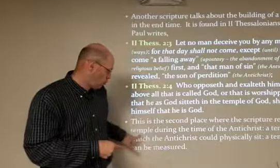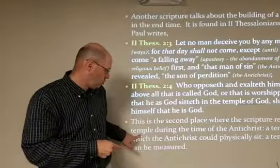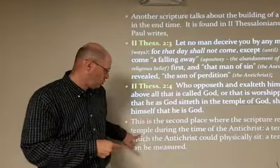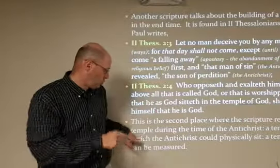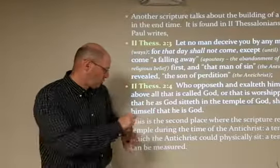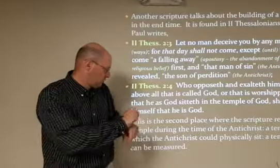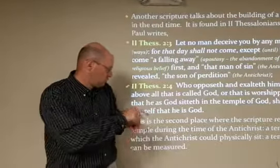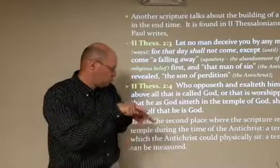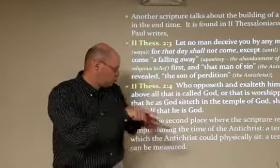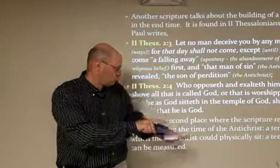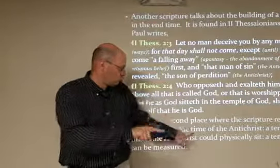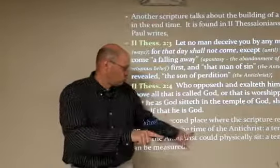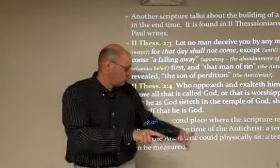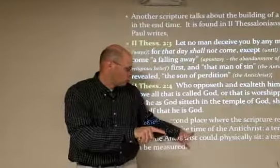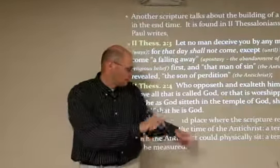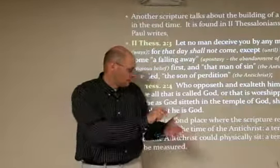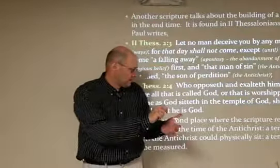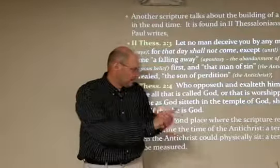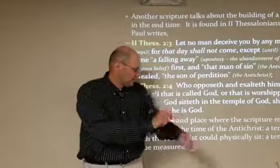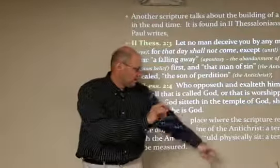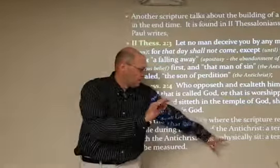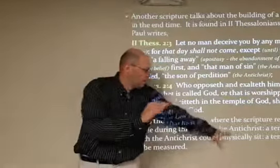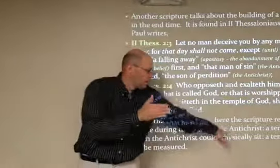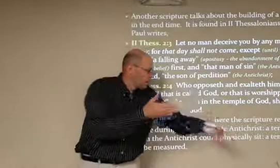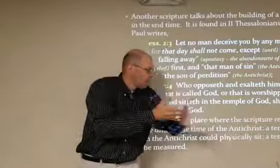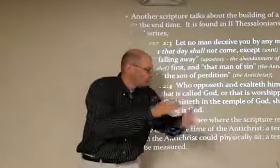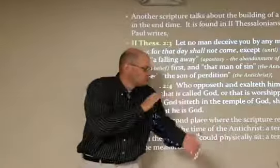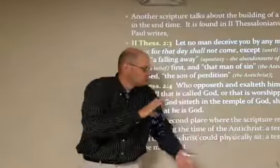Okay, this is the second place where the scripture refers